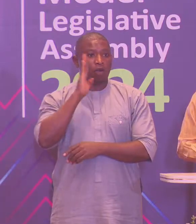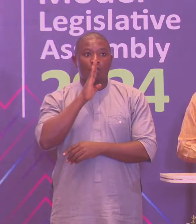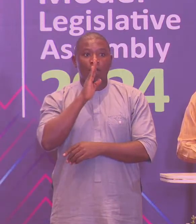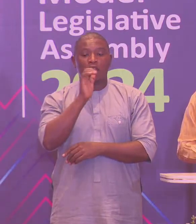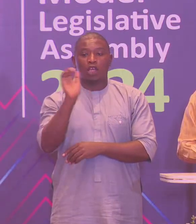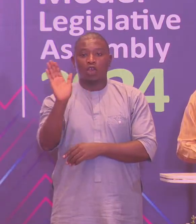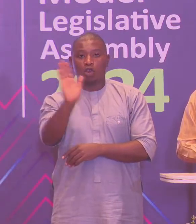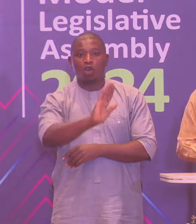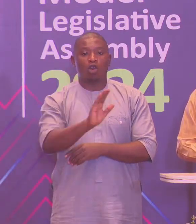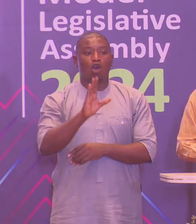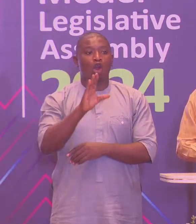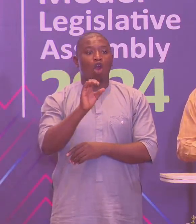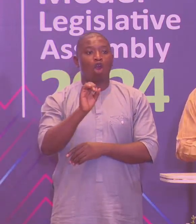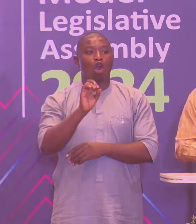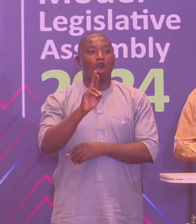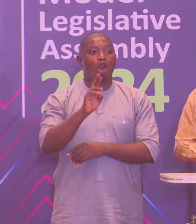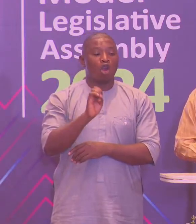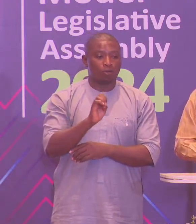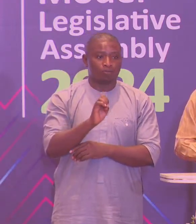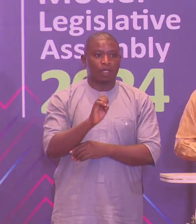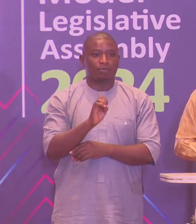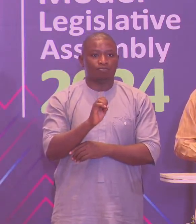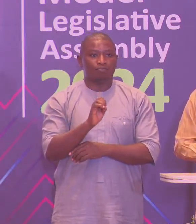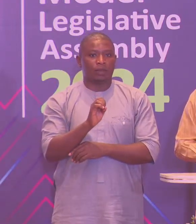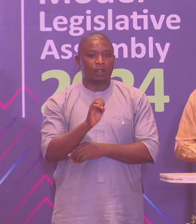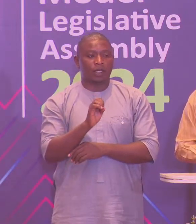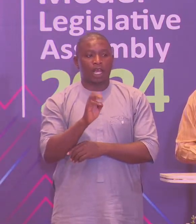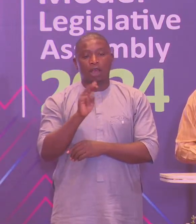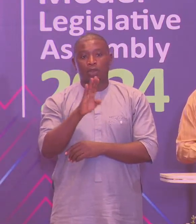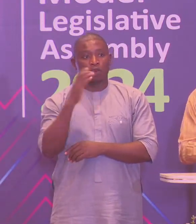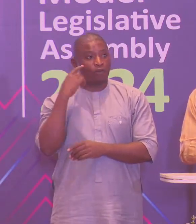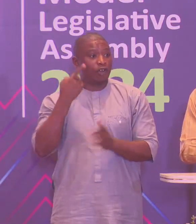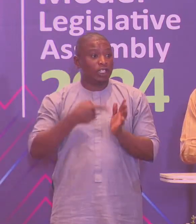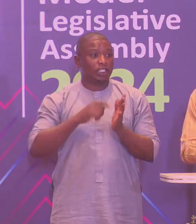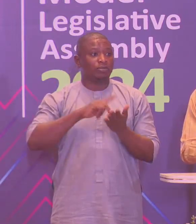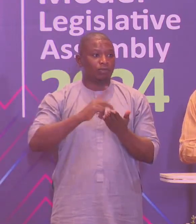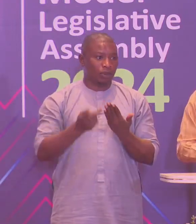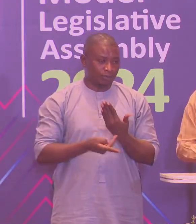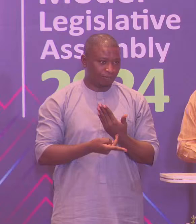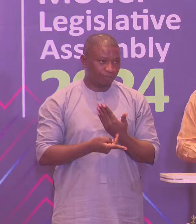co-compare for this very important event.